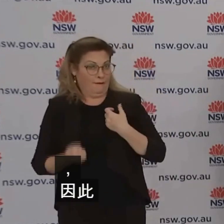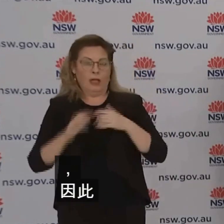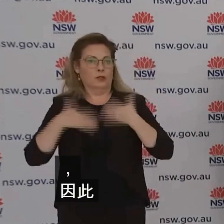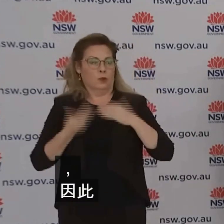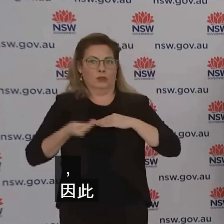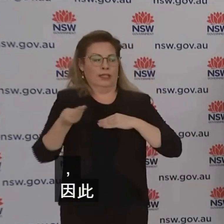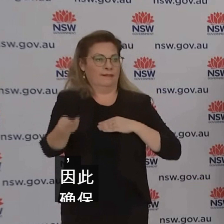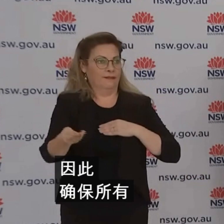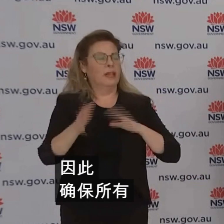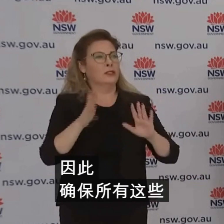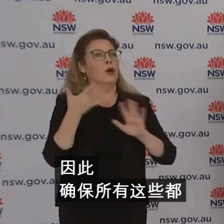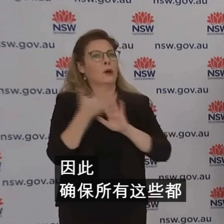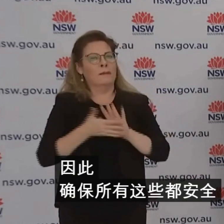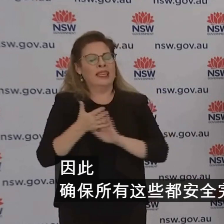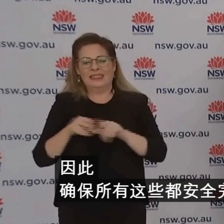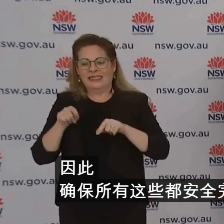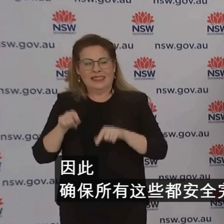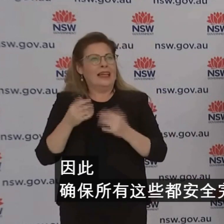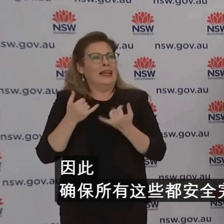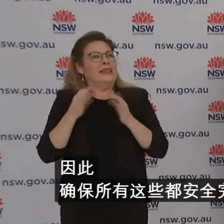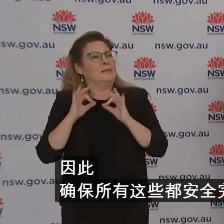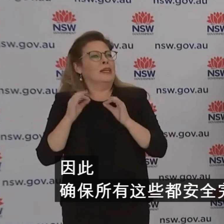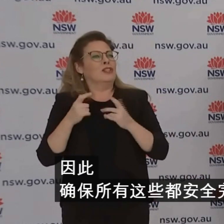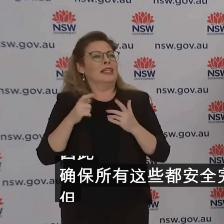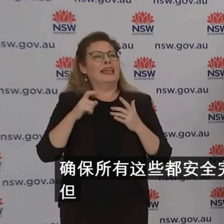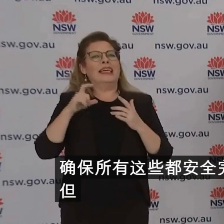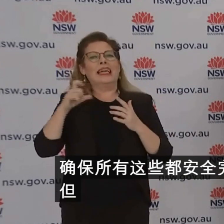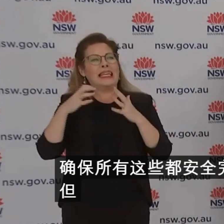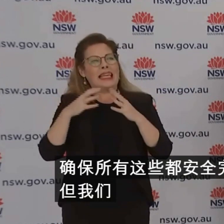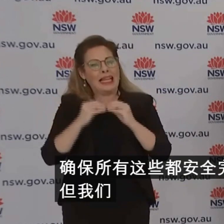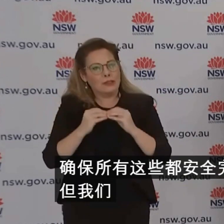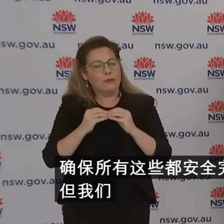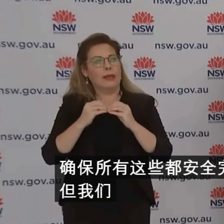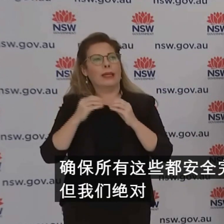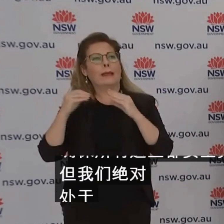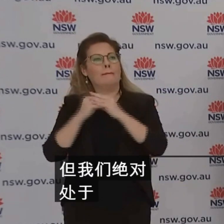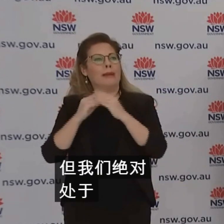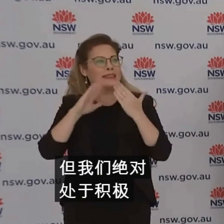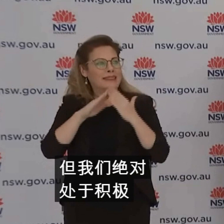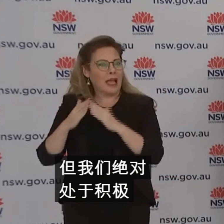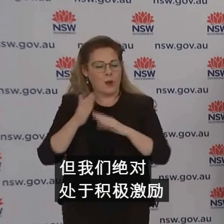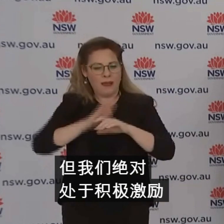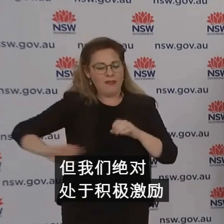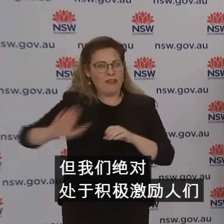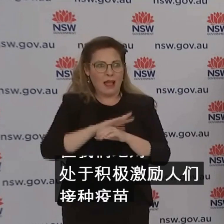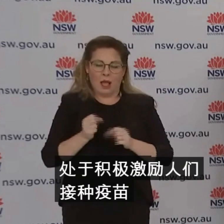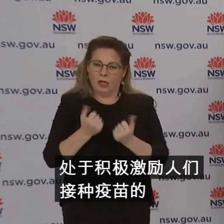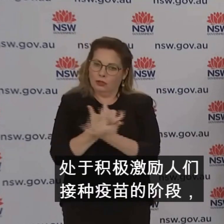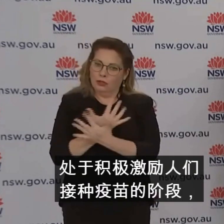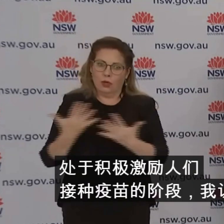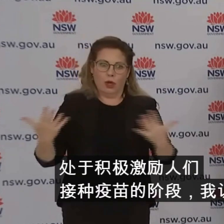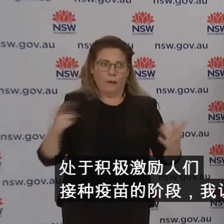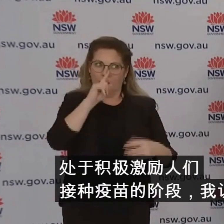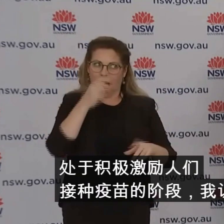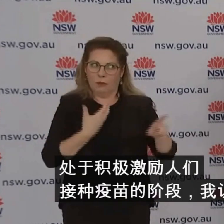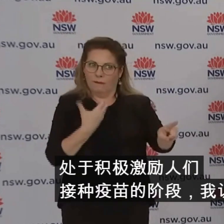So it's really, really important to make sure all of that is done safely. But we are definitely in the phase of having positive incentives for people to get